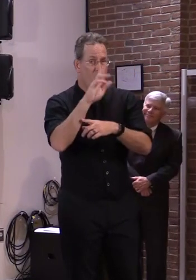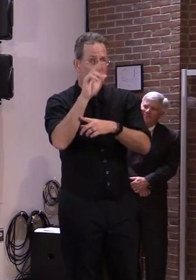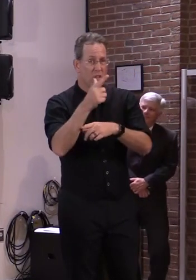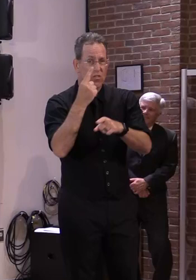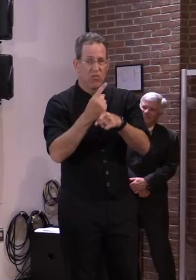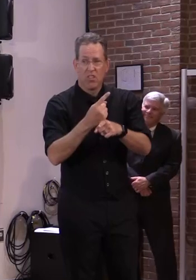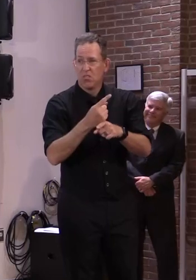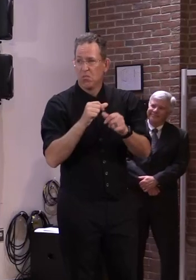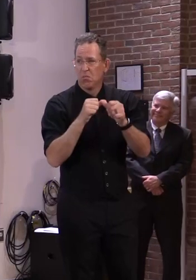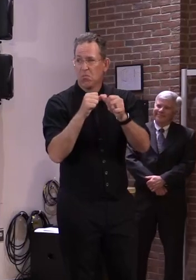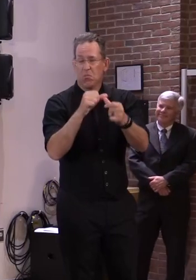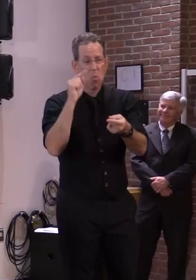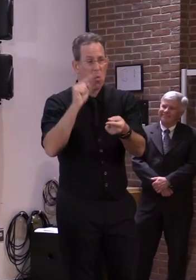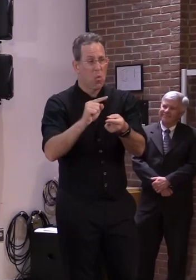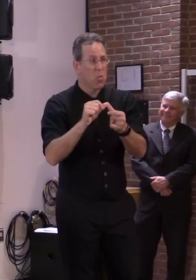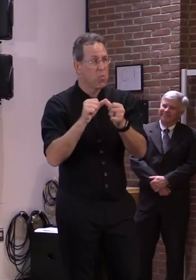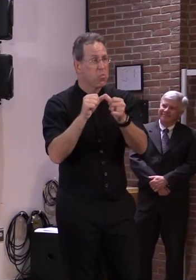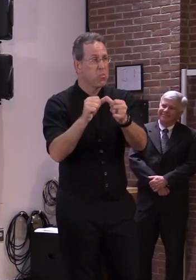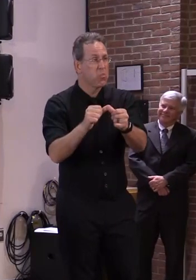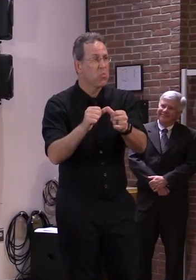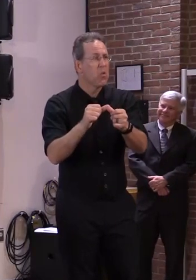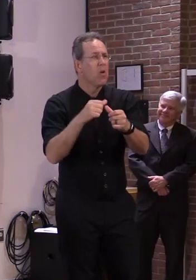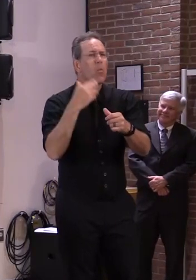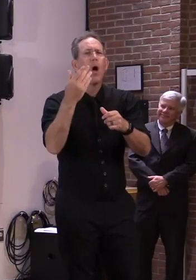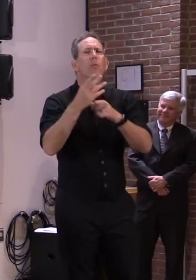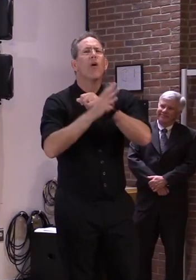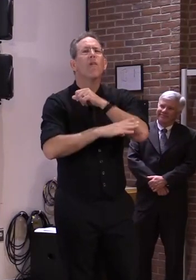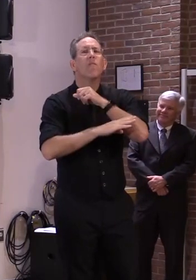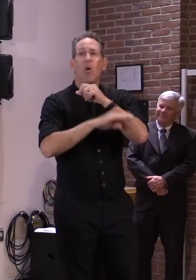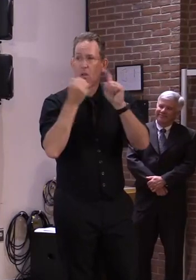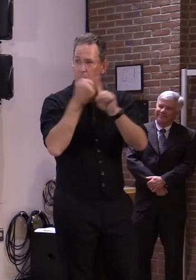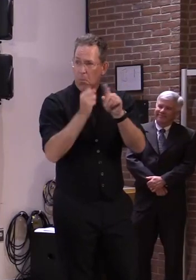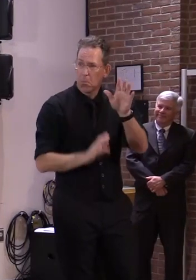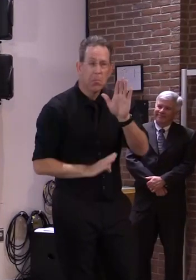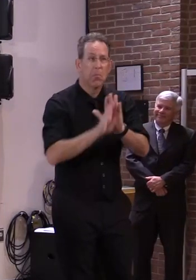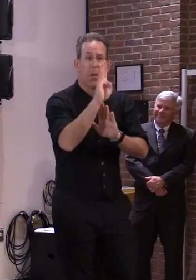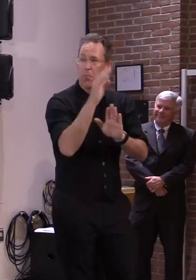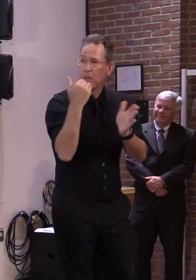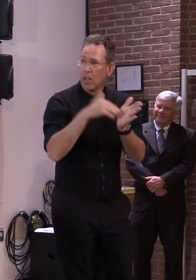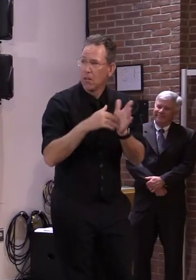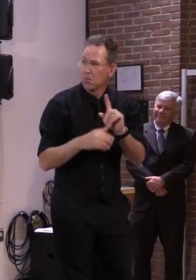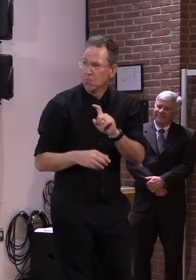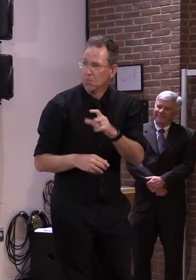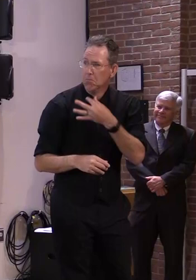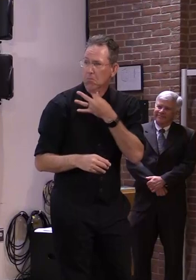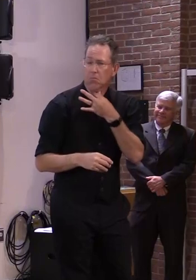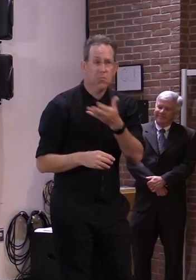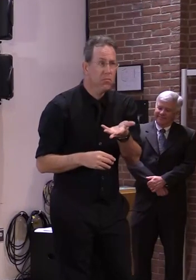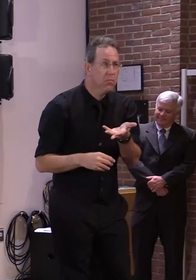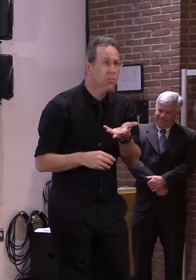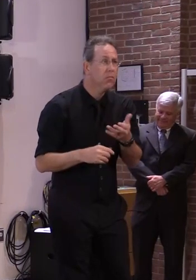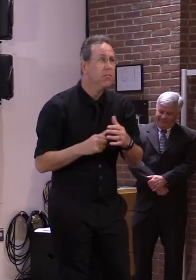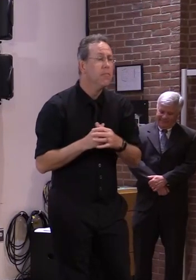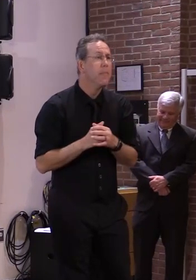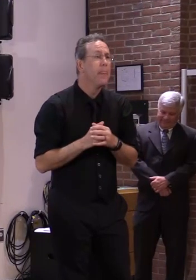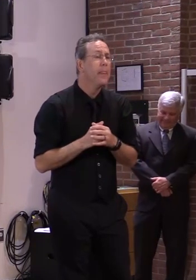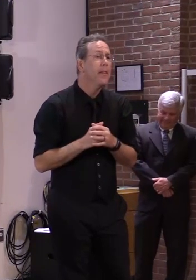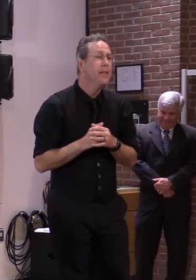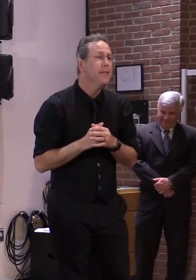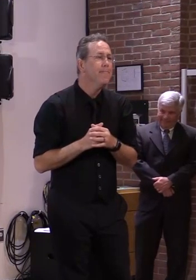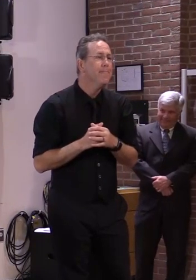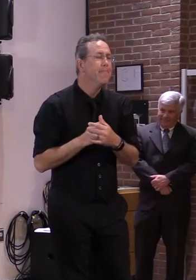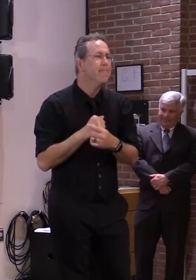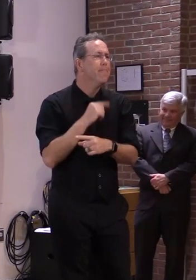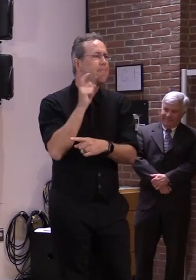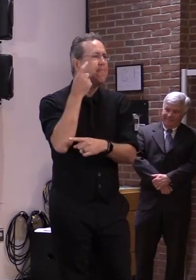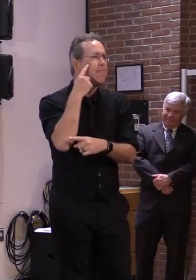if anything's going to change in Vermont in the fall? You know, we've talked about this a bit, and Dr. Levine might be able to